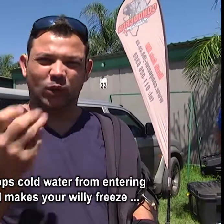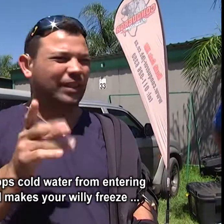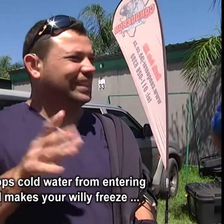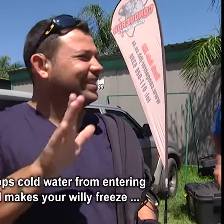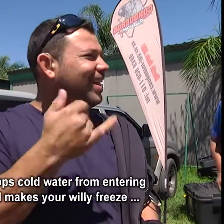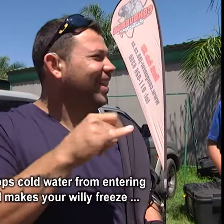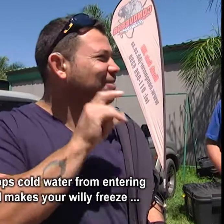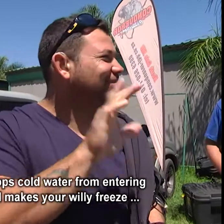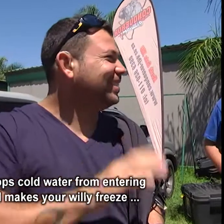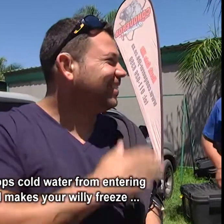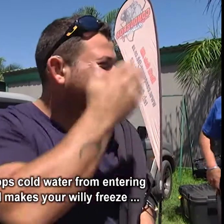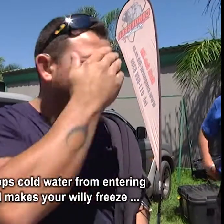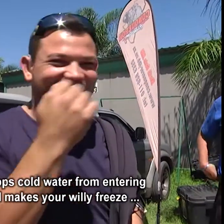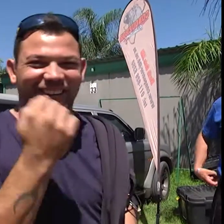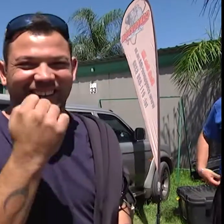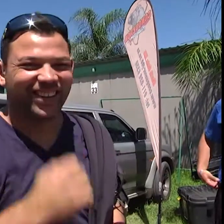freeze.